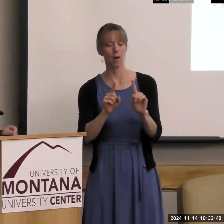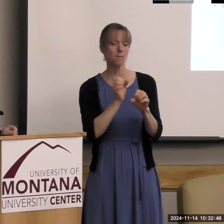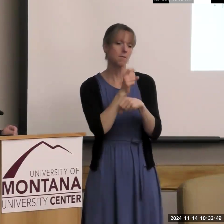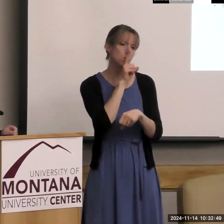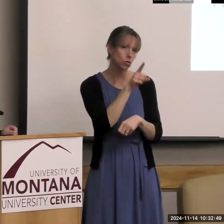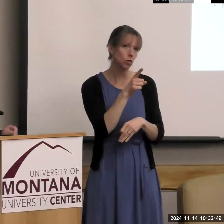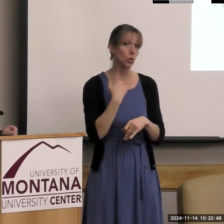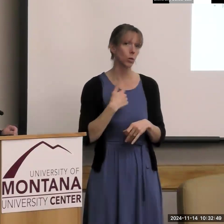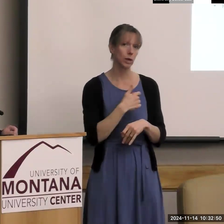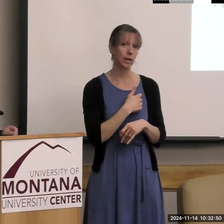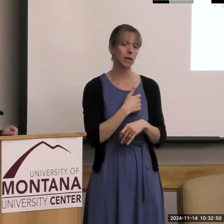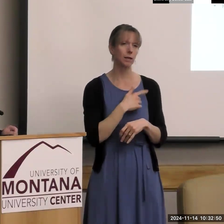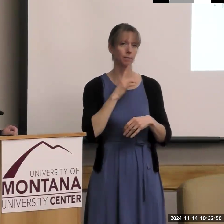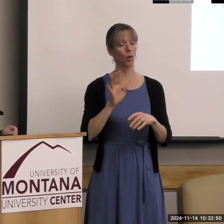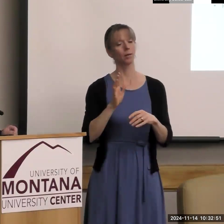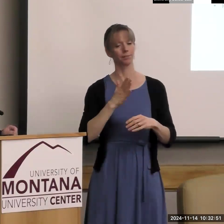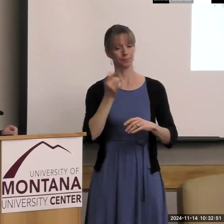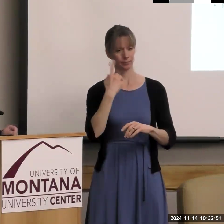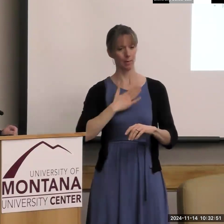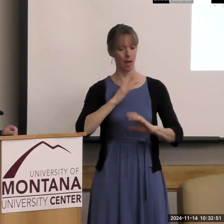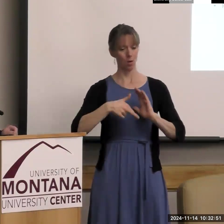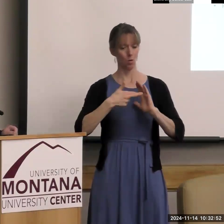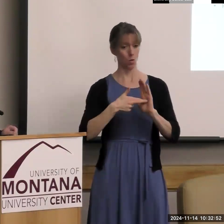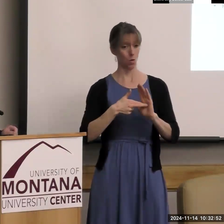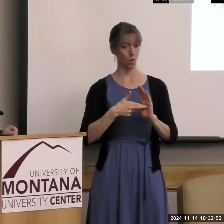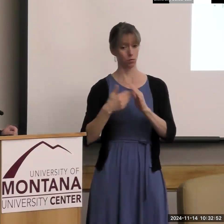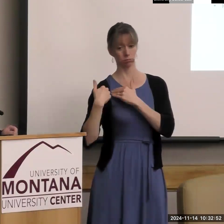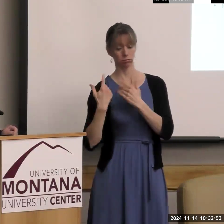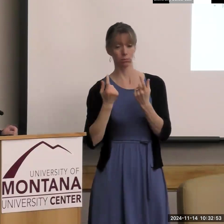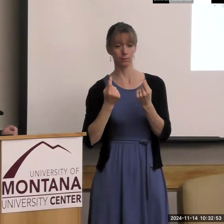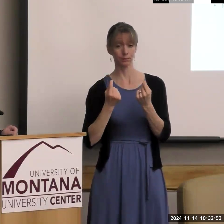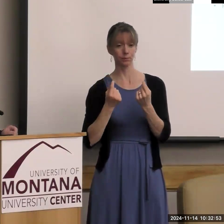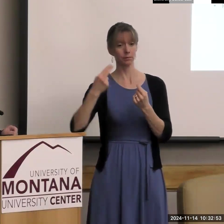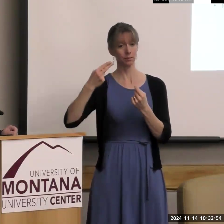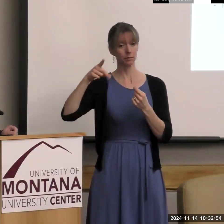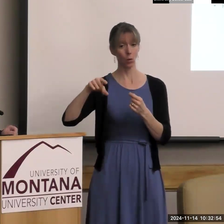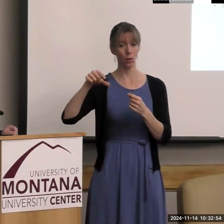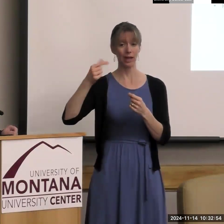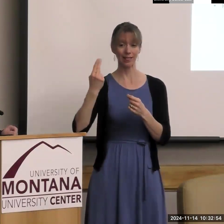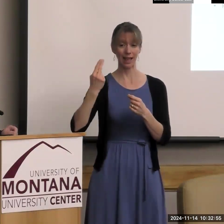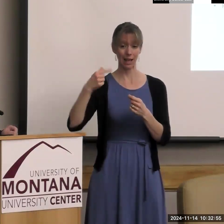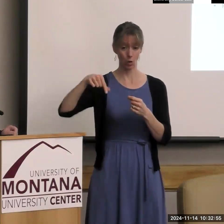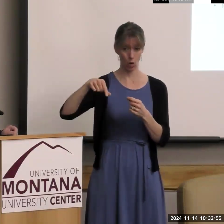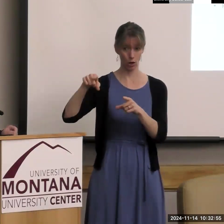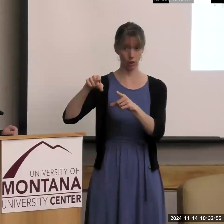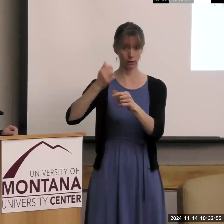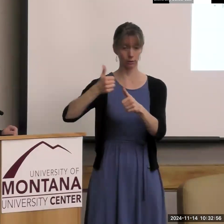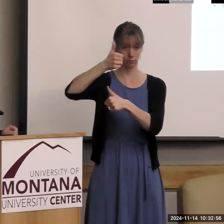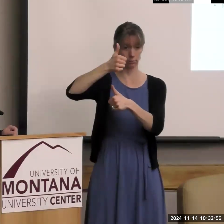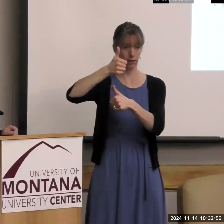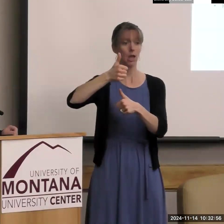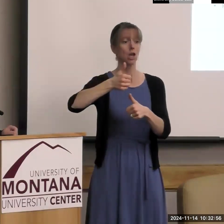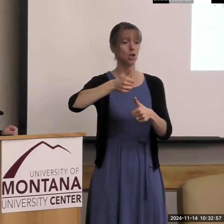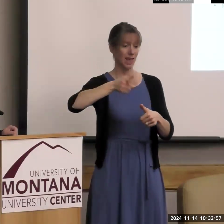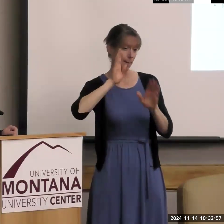we're actually, one of my roles is to make sure that the headquarters is listening to the needs and the preferences of the state